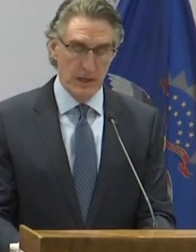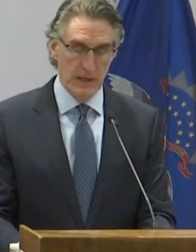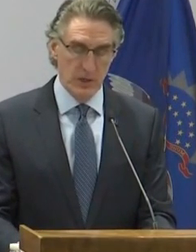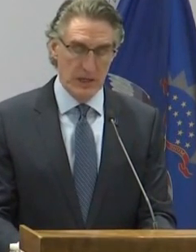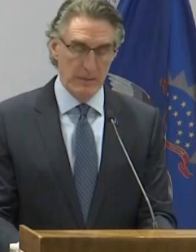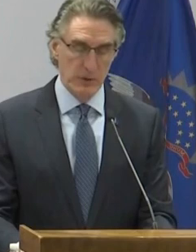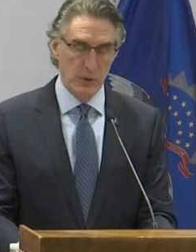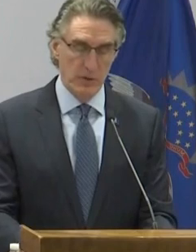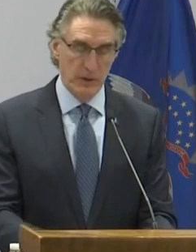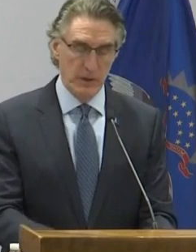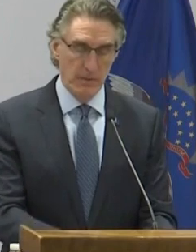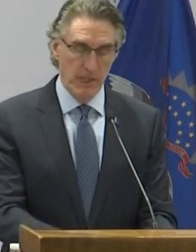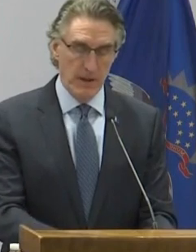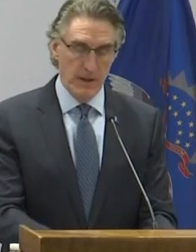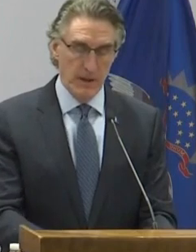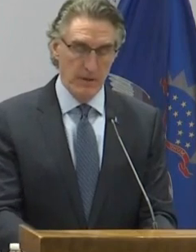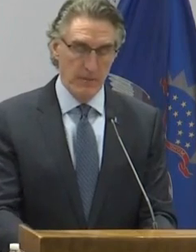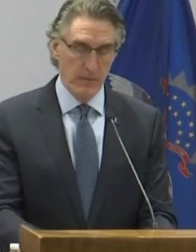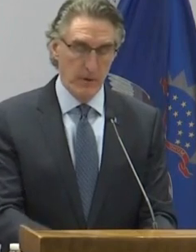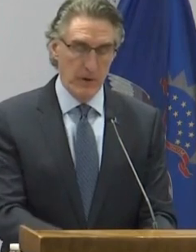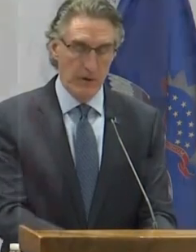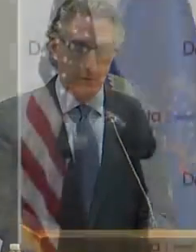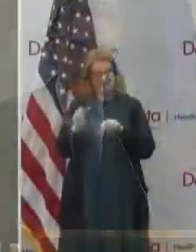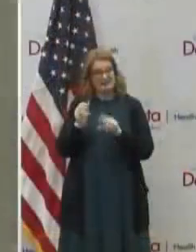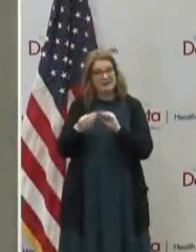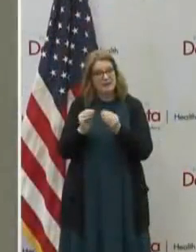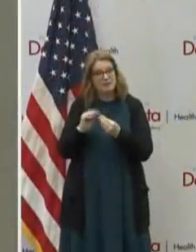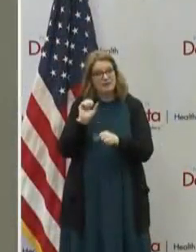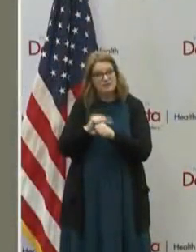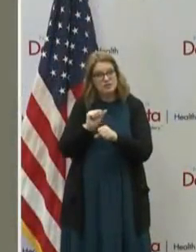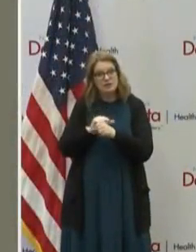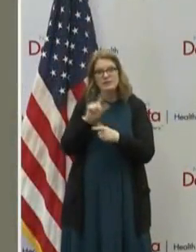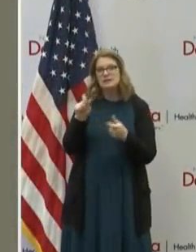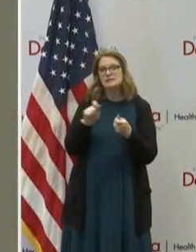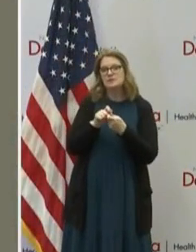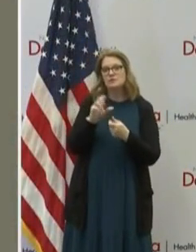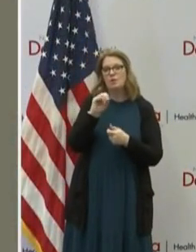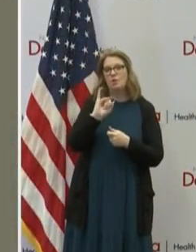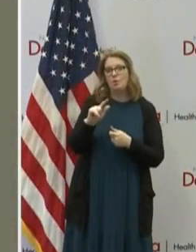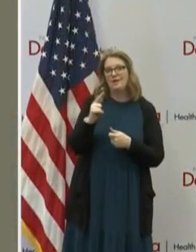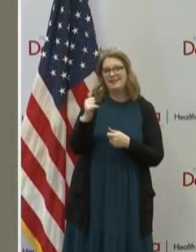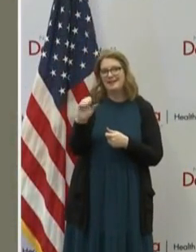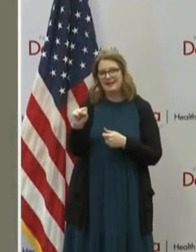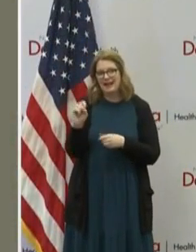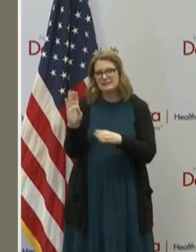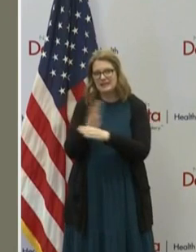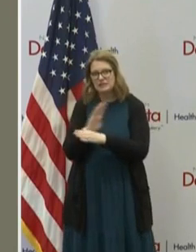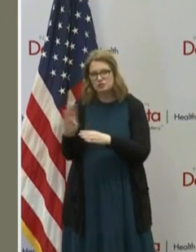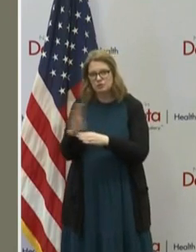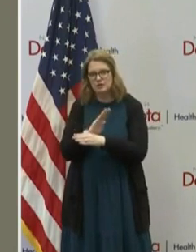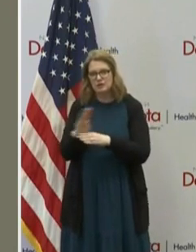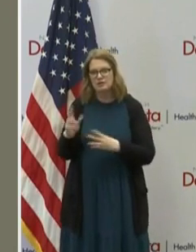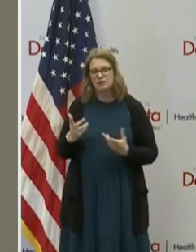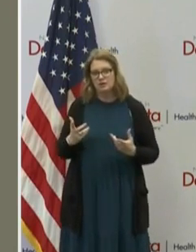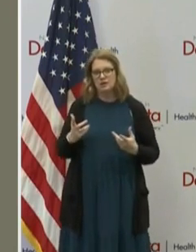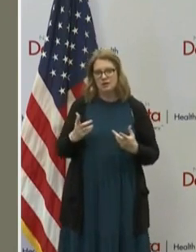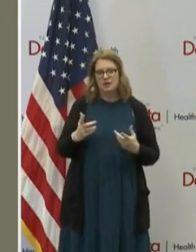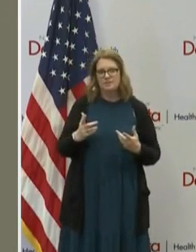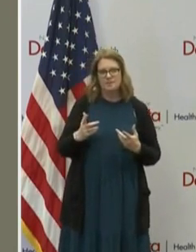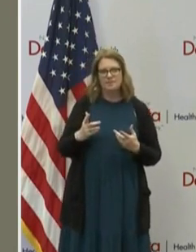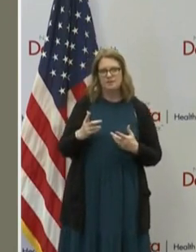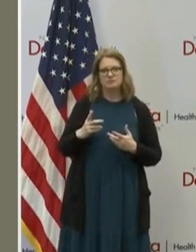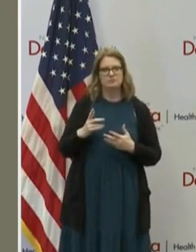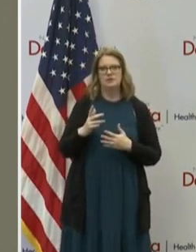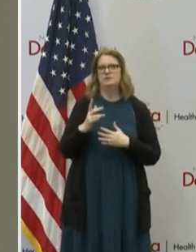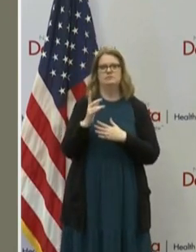22% decline in jobs year over year, particularly in the oil and gas industry, and that was early on